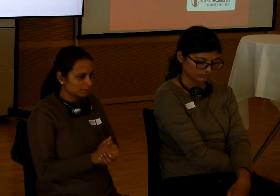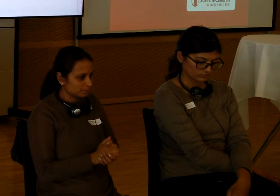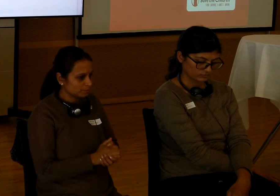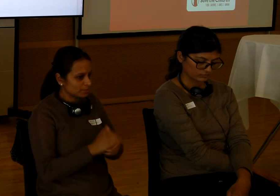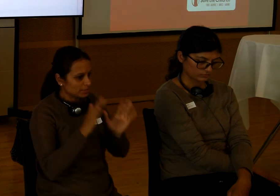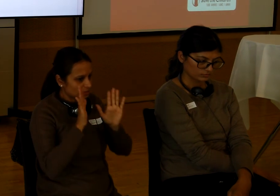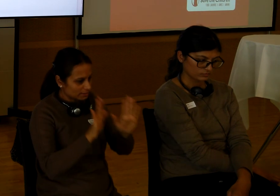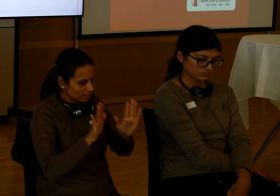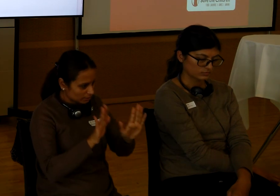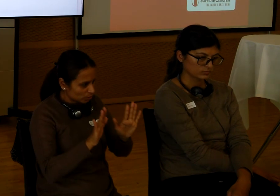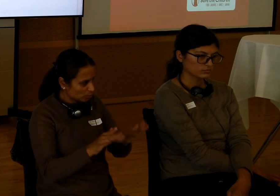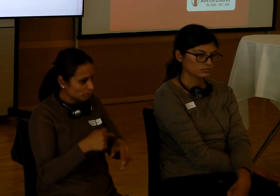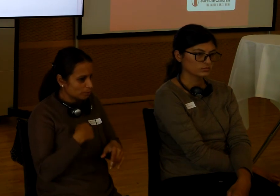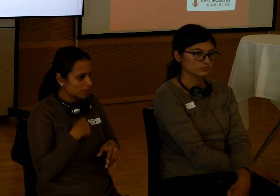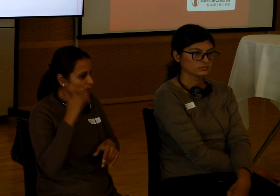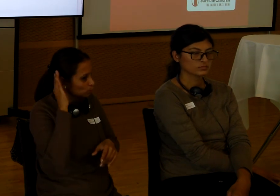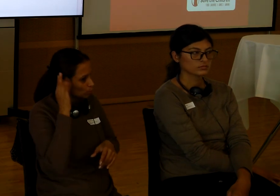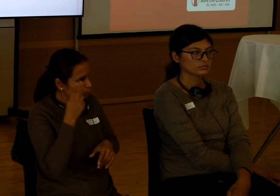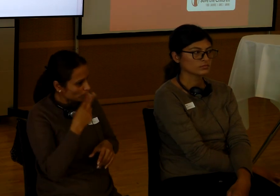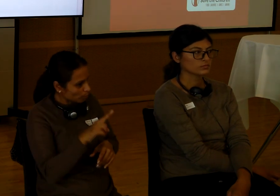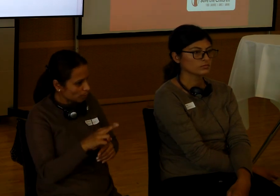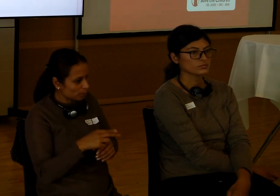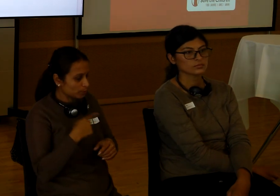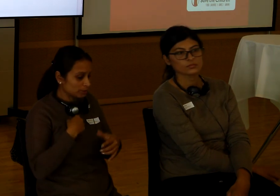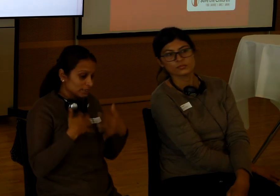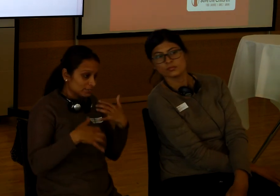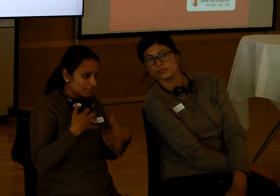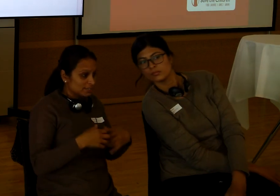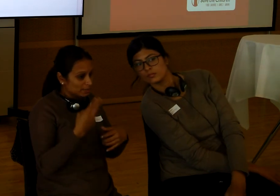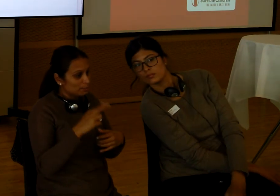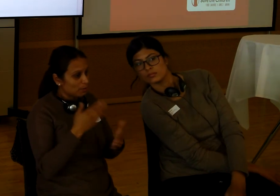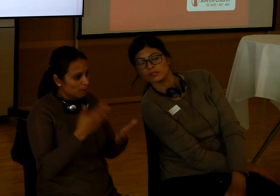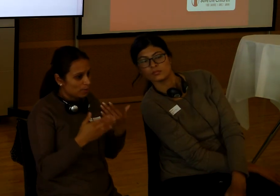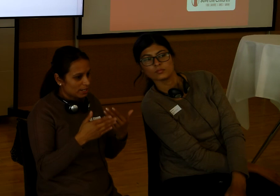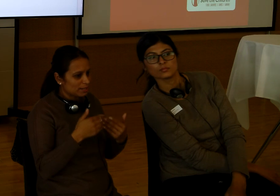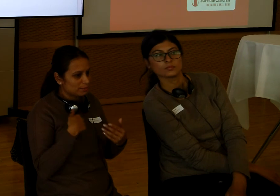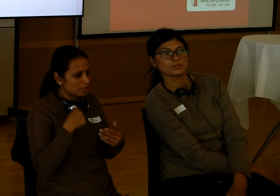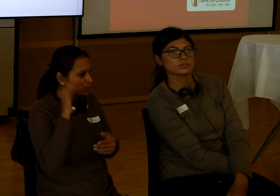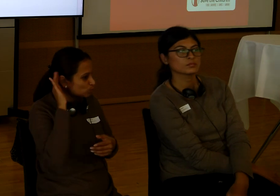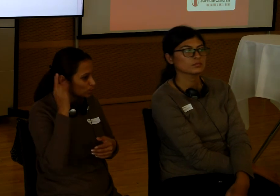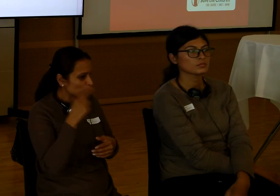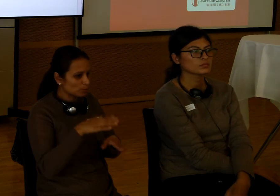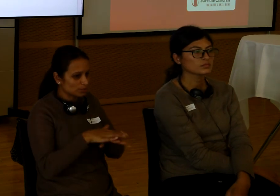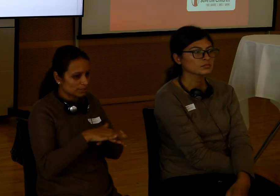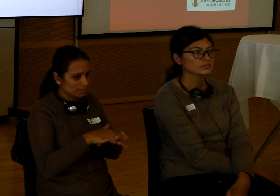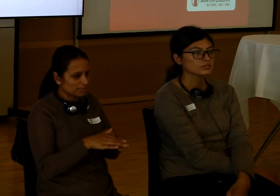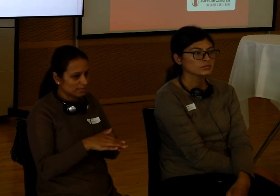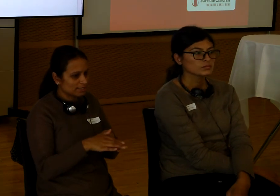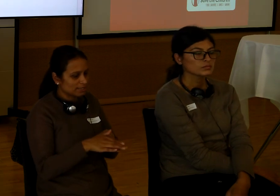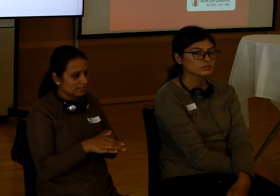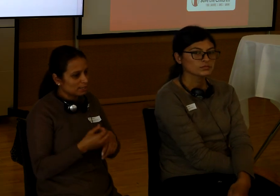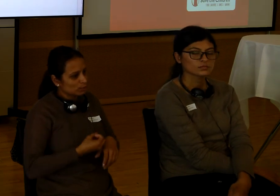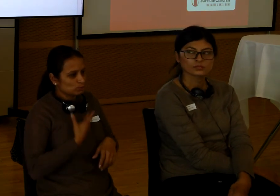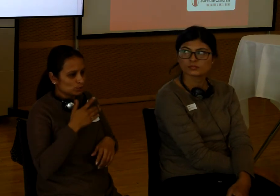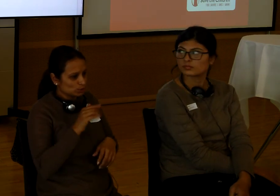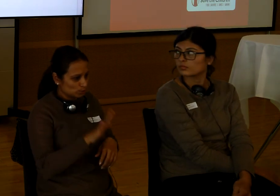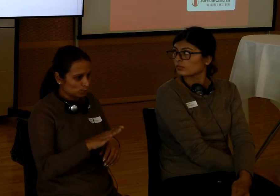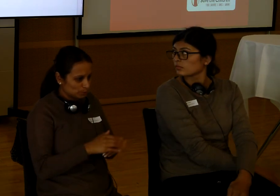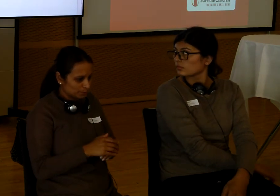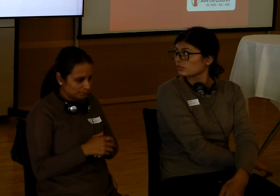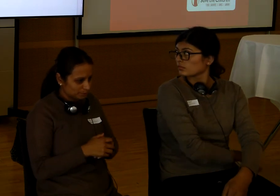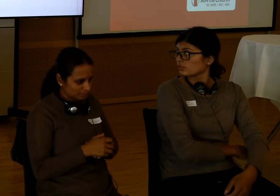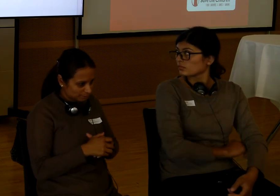Thank you very much for listening. I hope it was interesting for you to get this very small insight into our work in inclusive